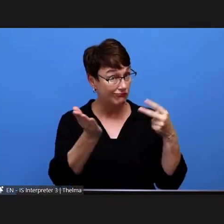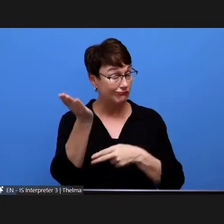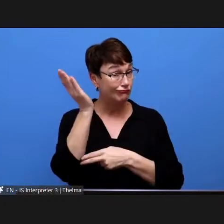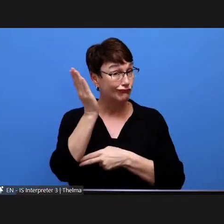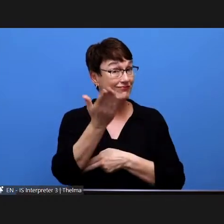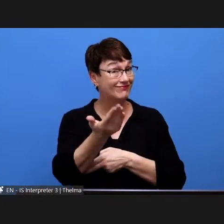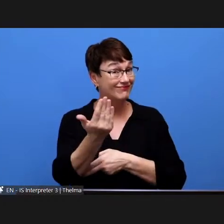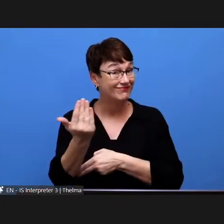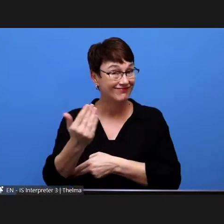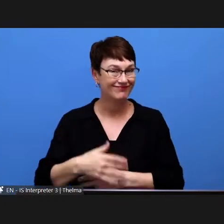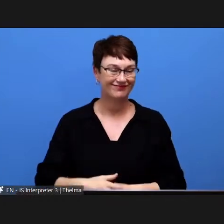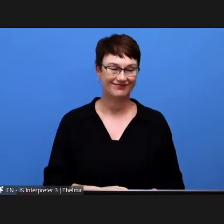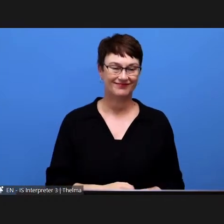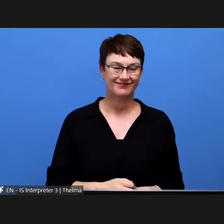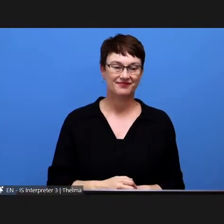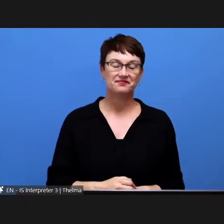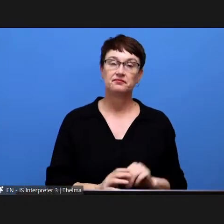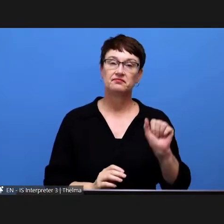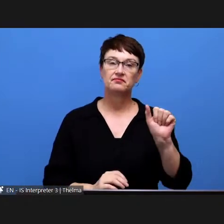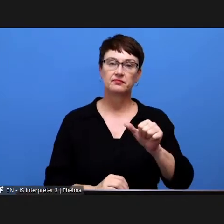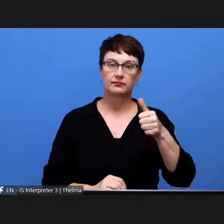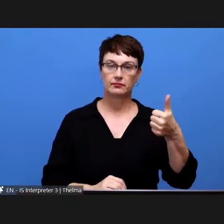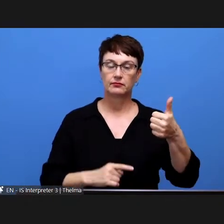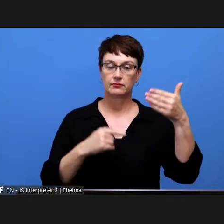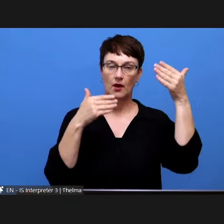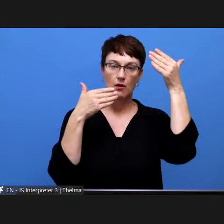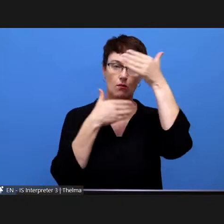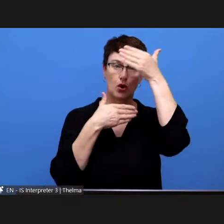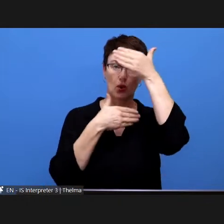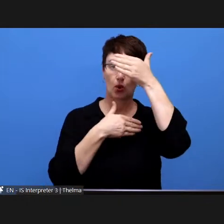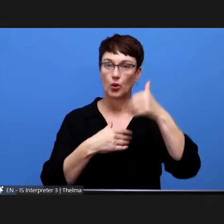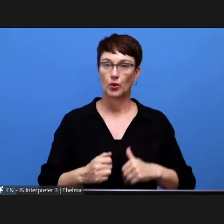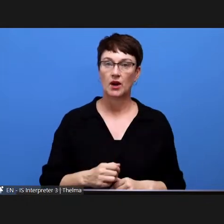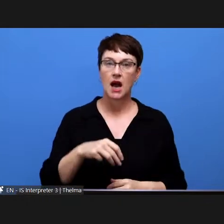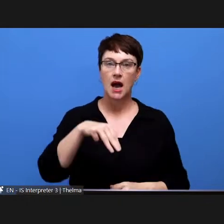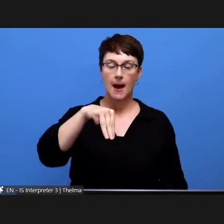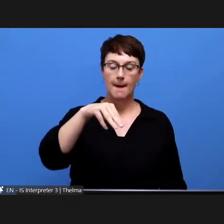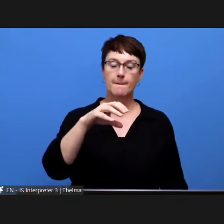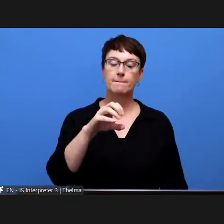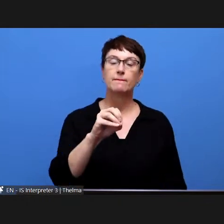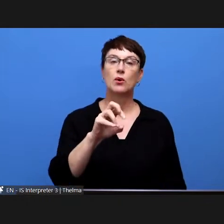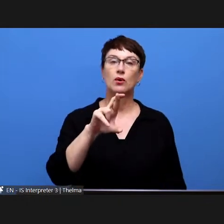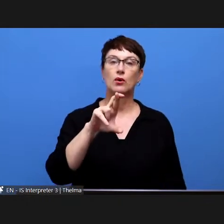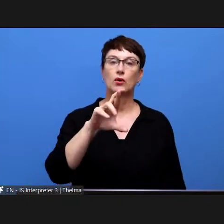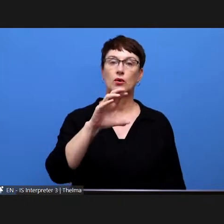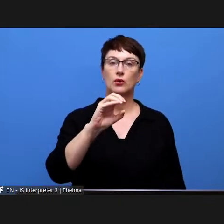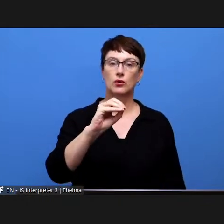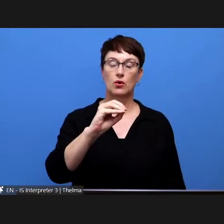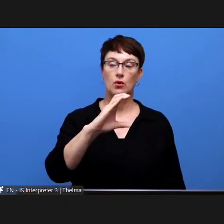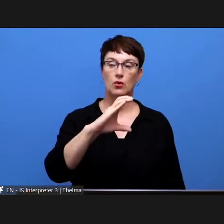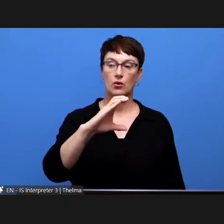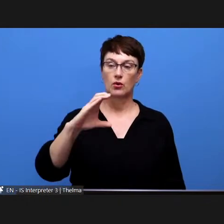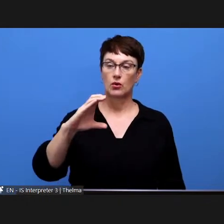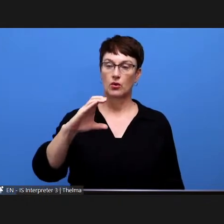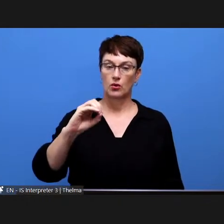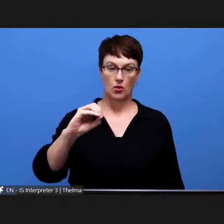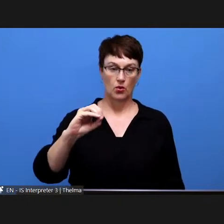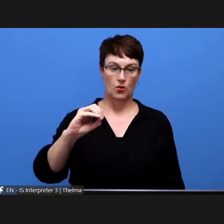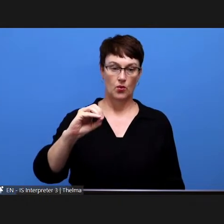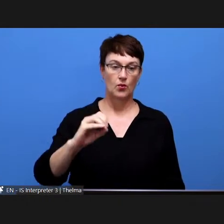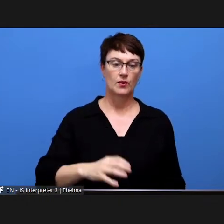Donc, merci beaucoup pour la qualité de présentation que vous avez faite. Si vous voulez